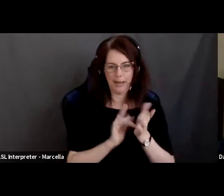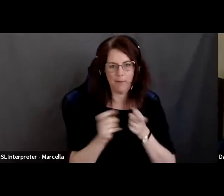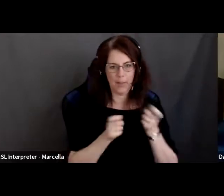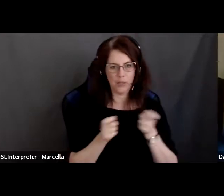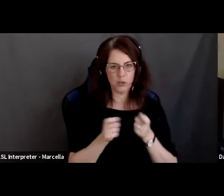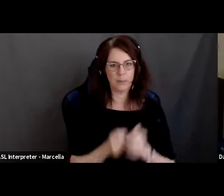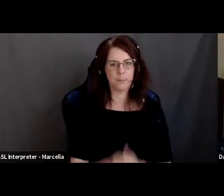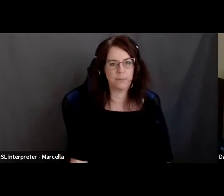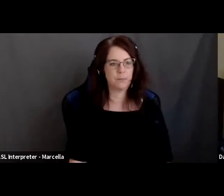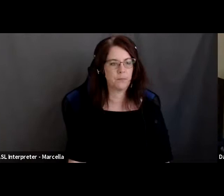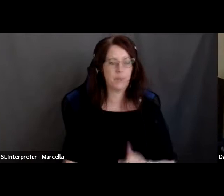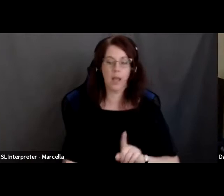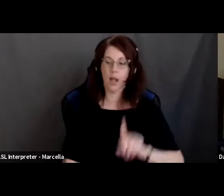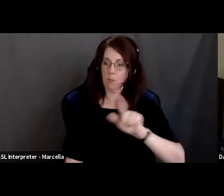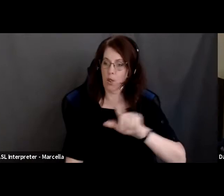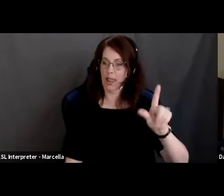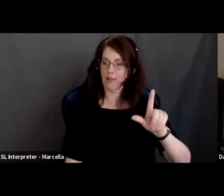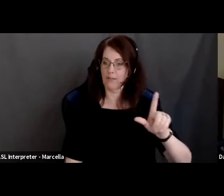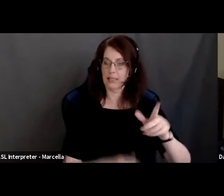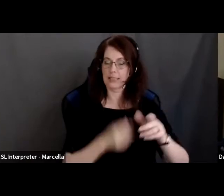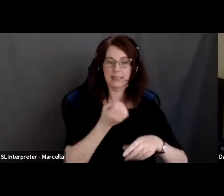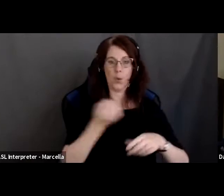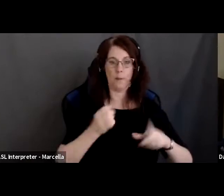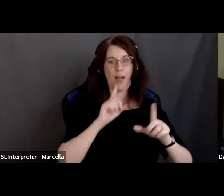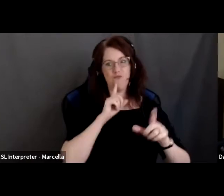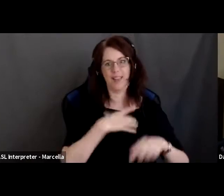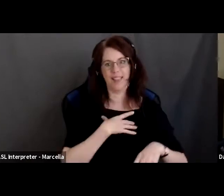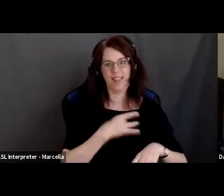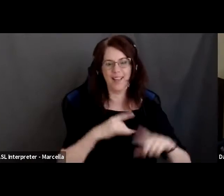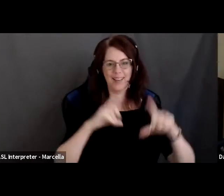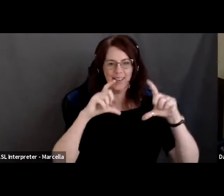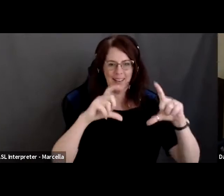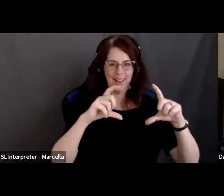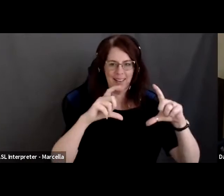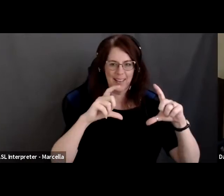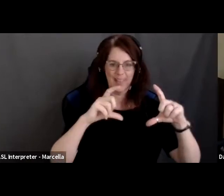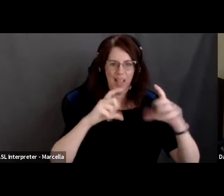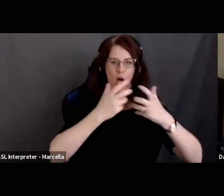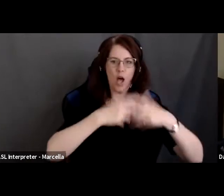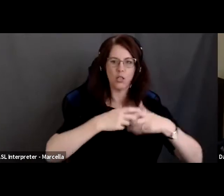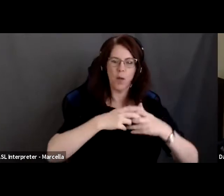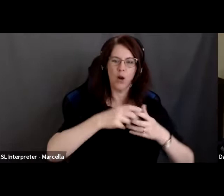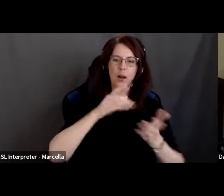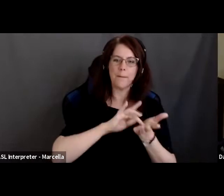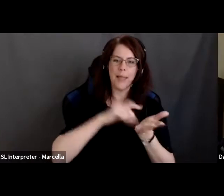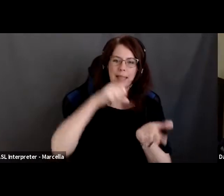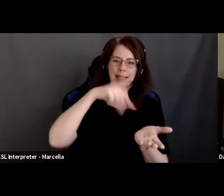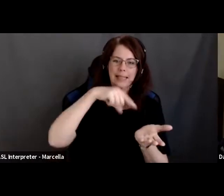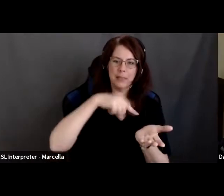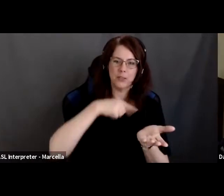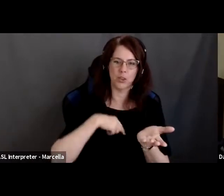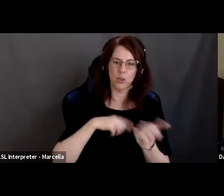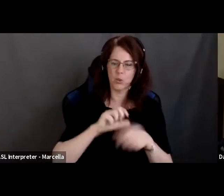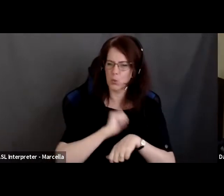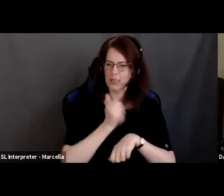management. So in the upper left-hand corner is a device that I really like. It is It is an automatic pill dispenser. You can set,